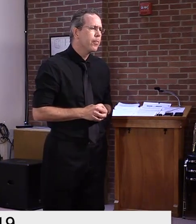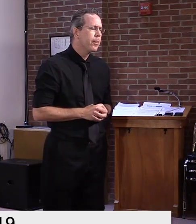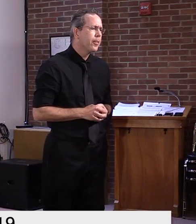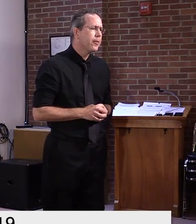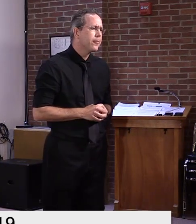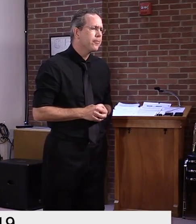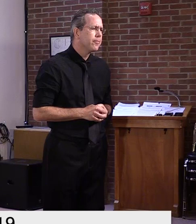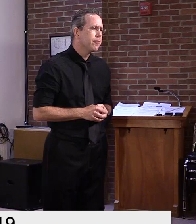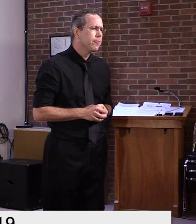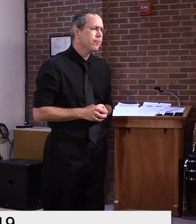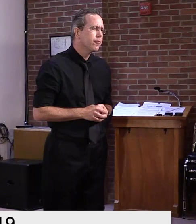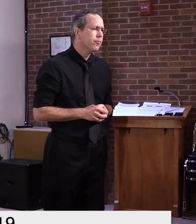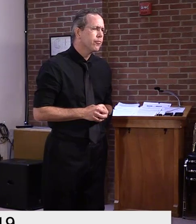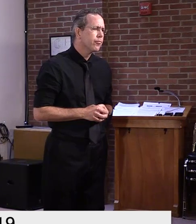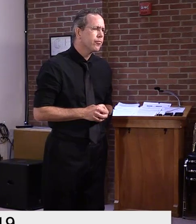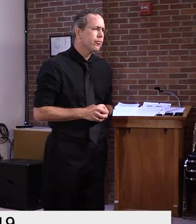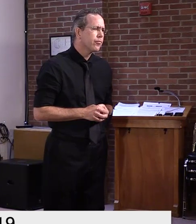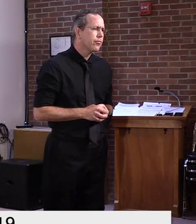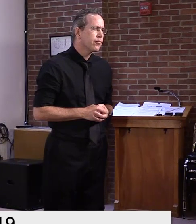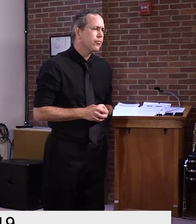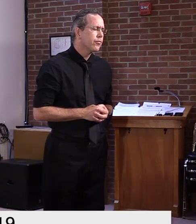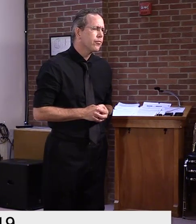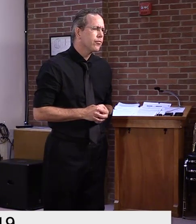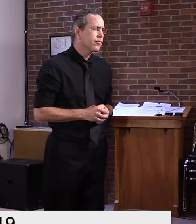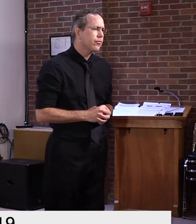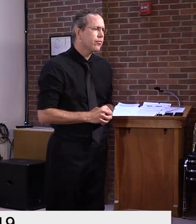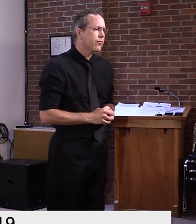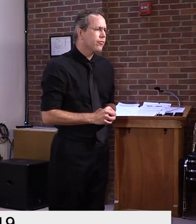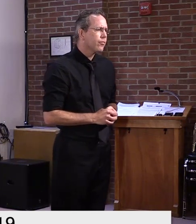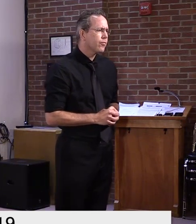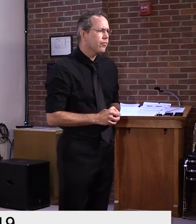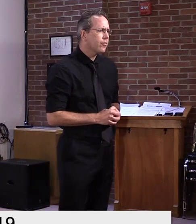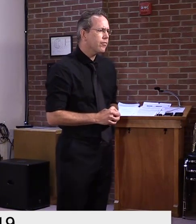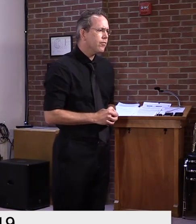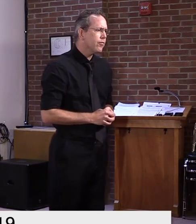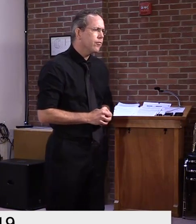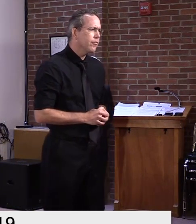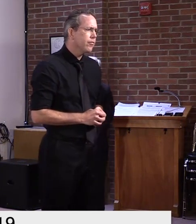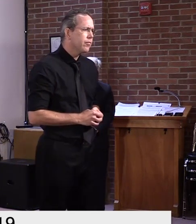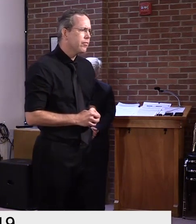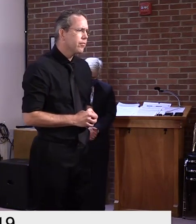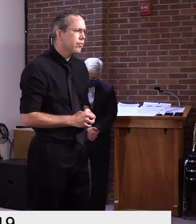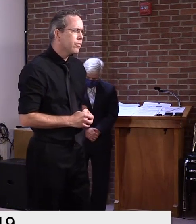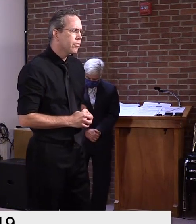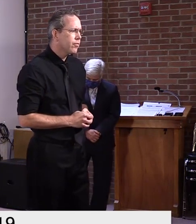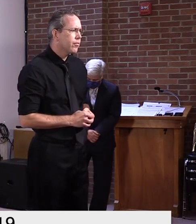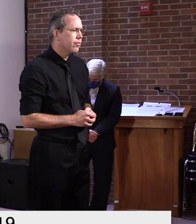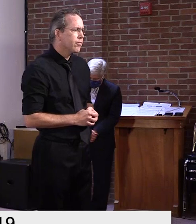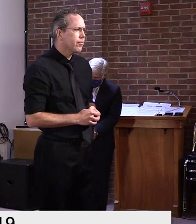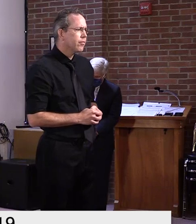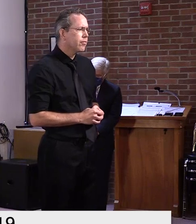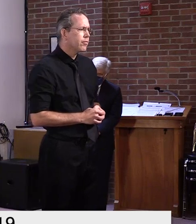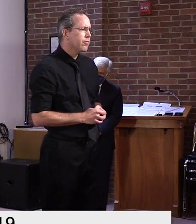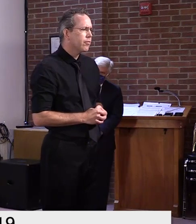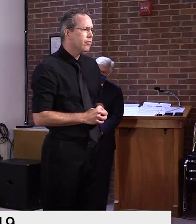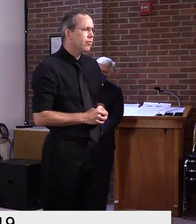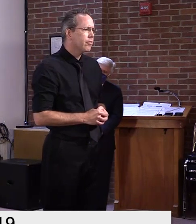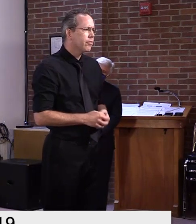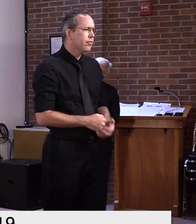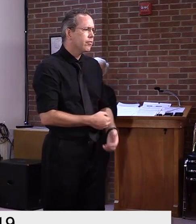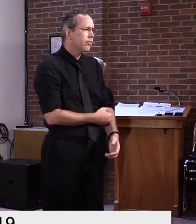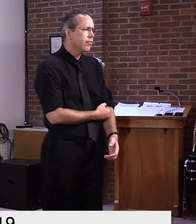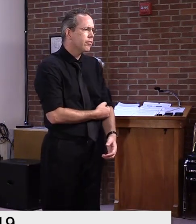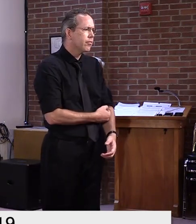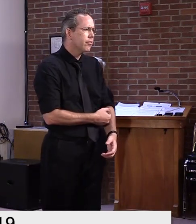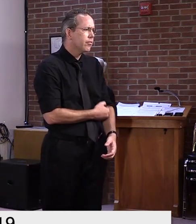the municipal offices are failing to provide some basic in-person regular government services?